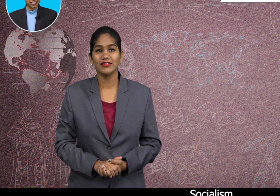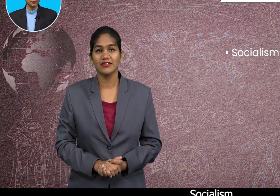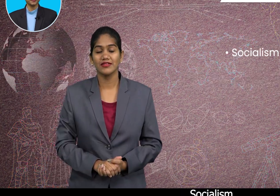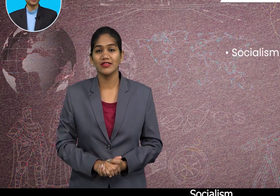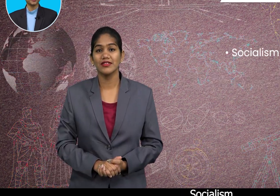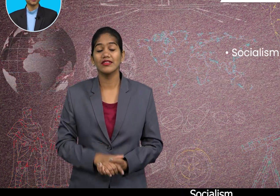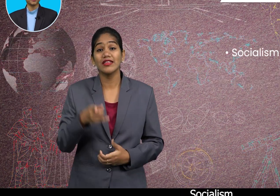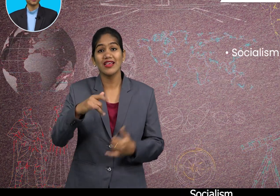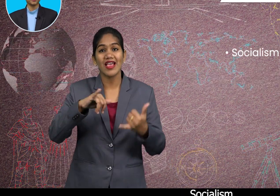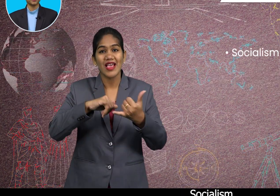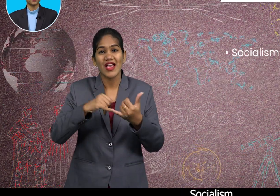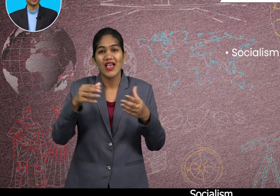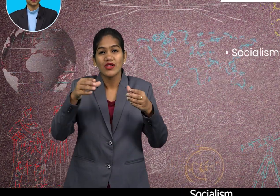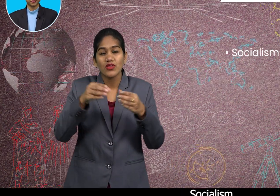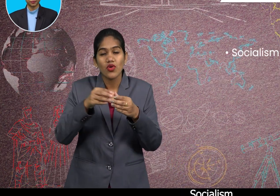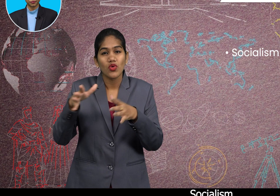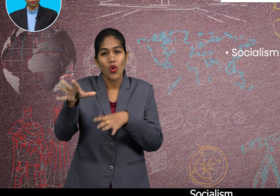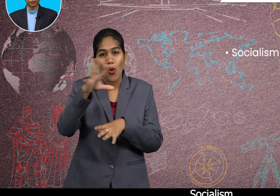socialism,